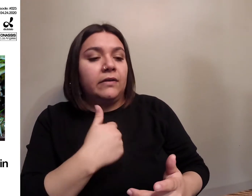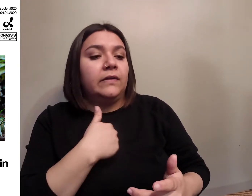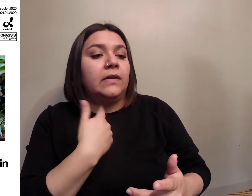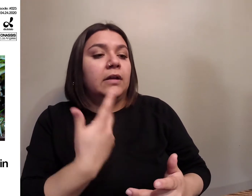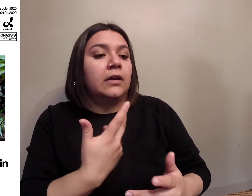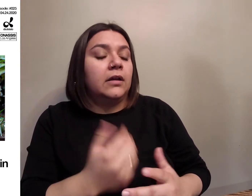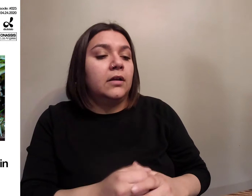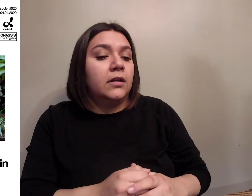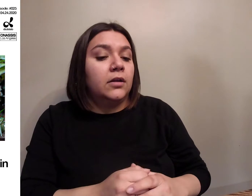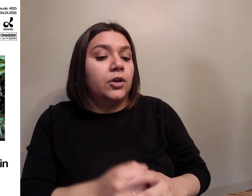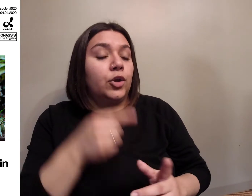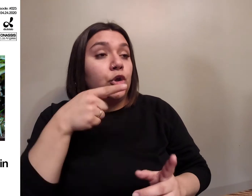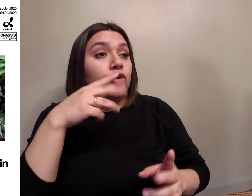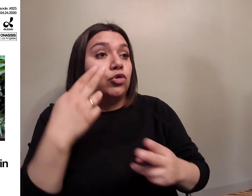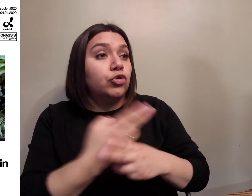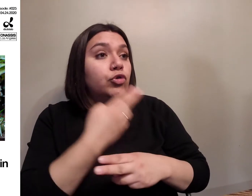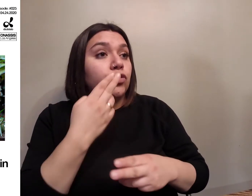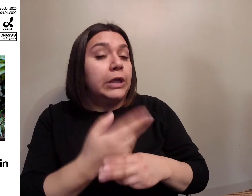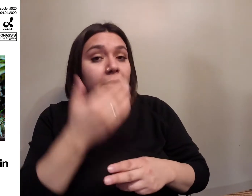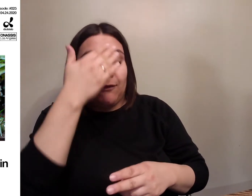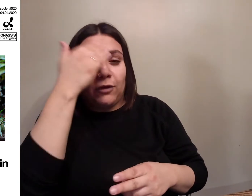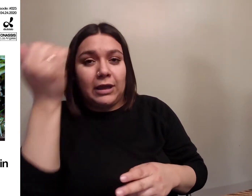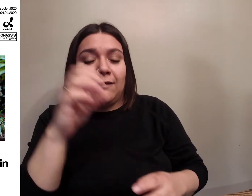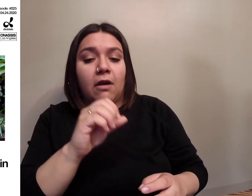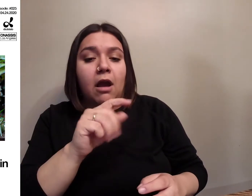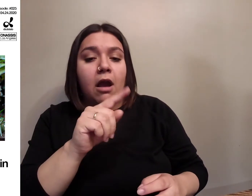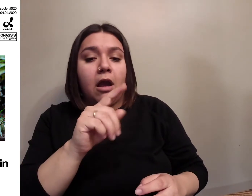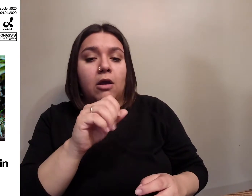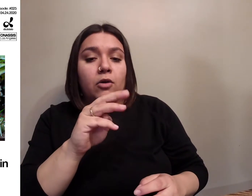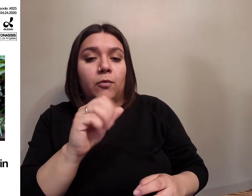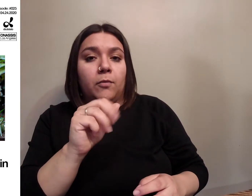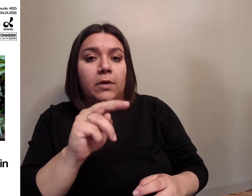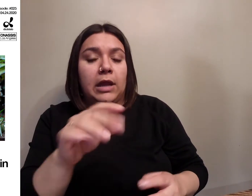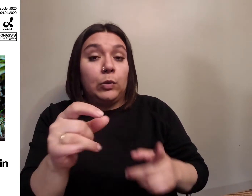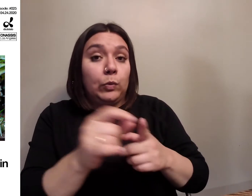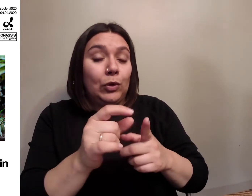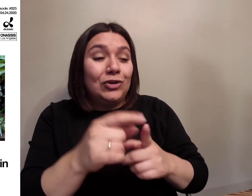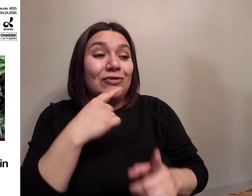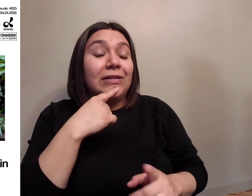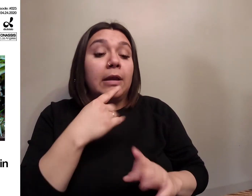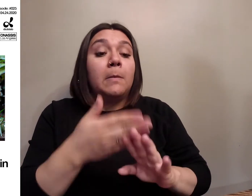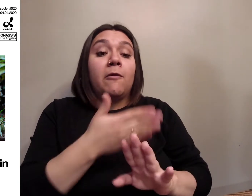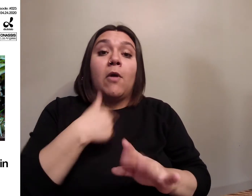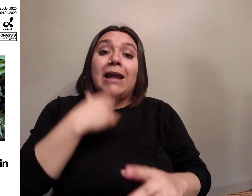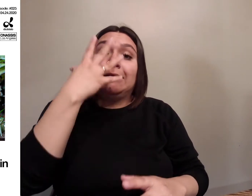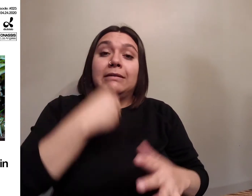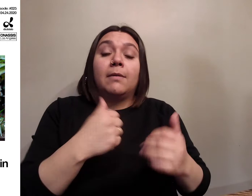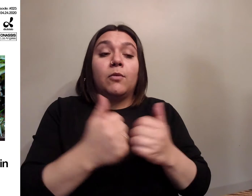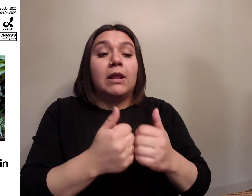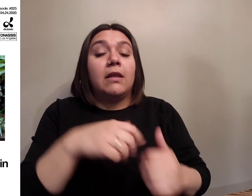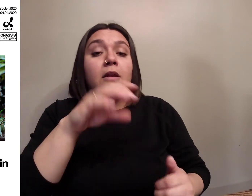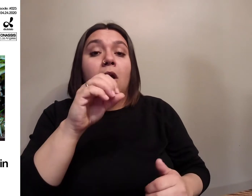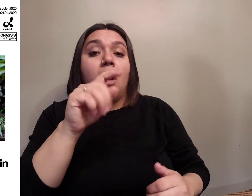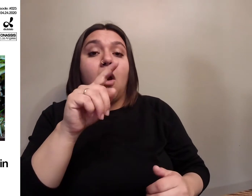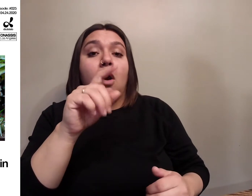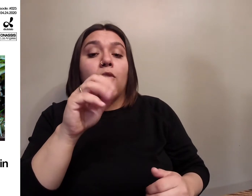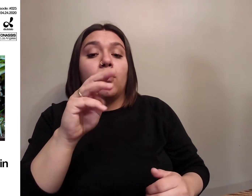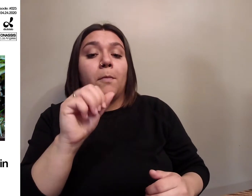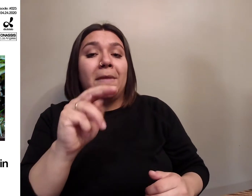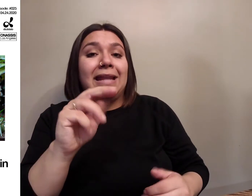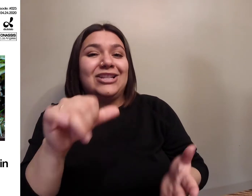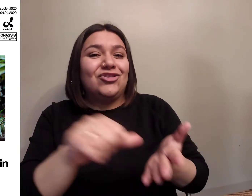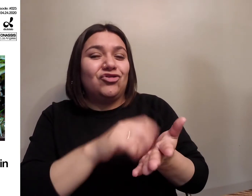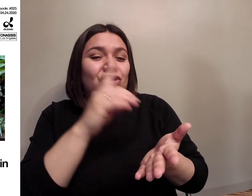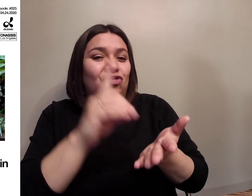learned. I mean, at one moment, I should mention this because I so love it. You're using forgotten